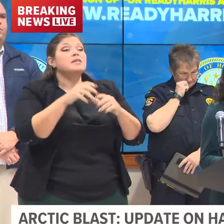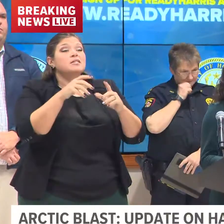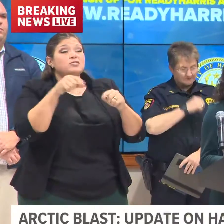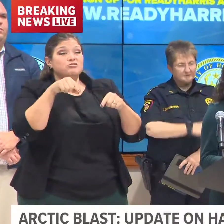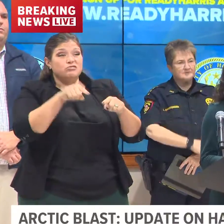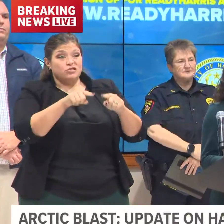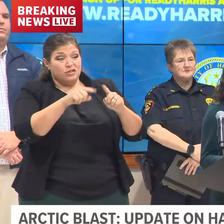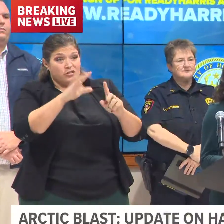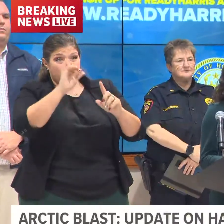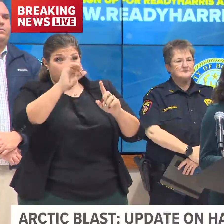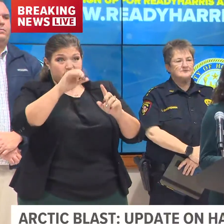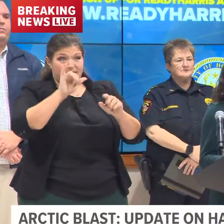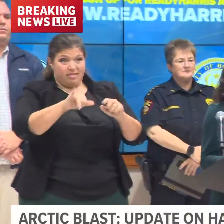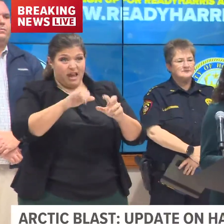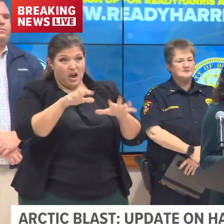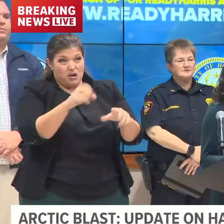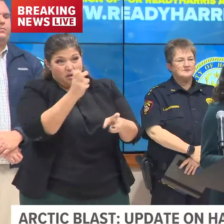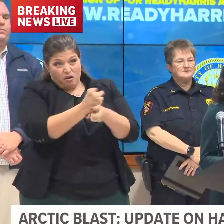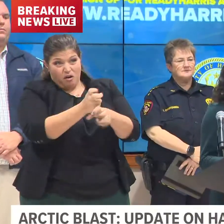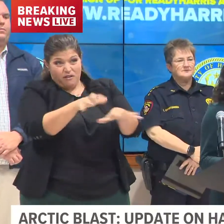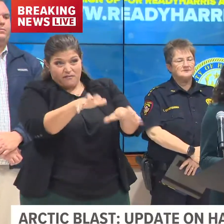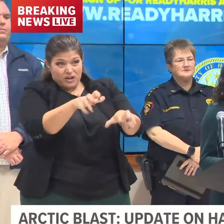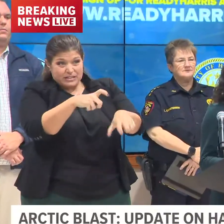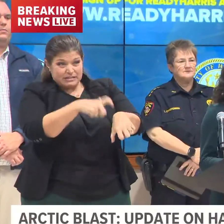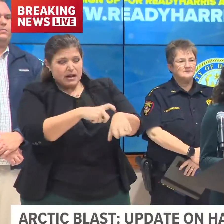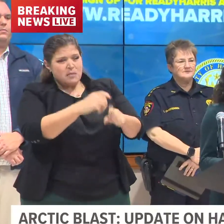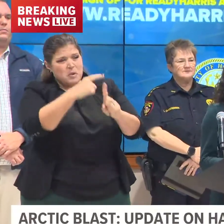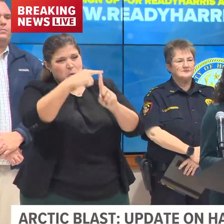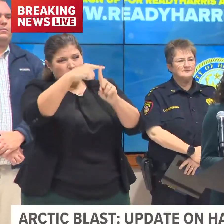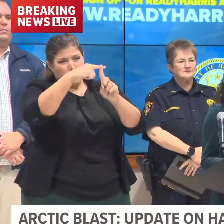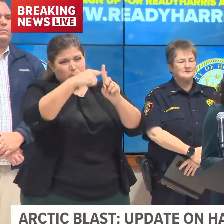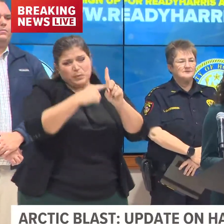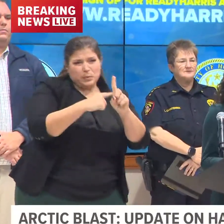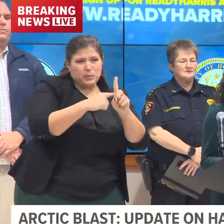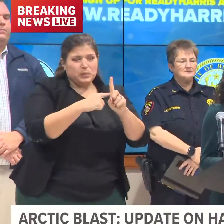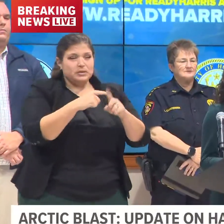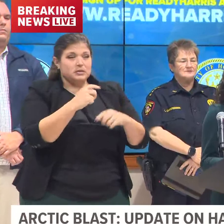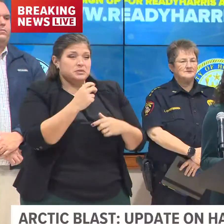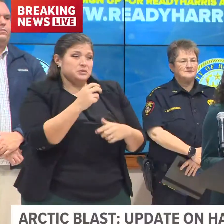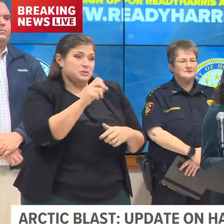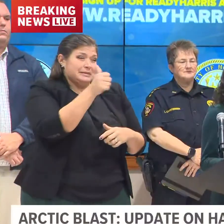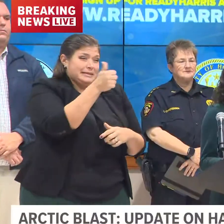mid-20s. Friday during the day, it'll also be extremely cold.